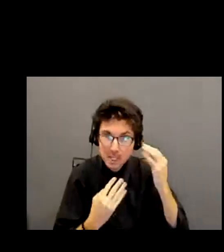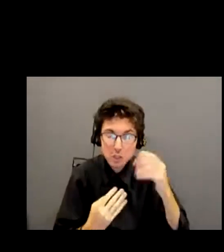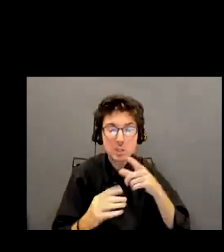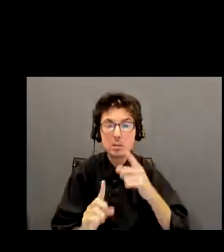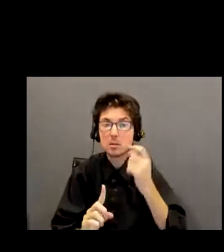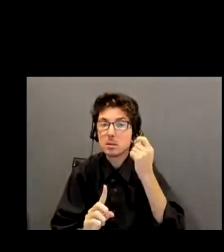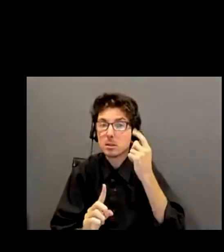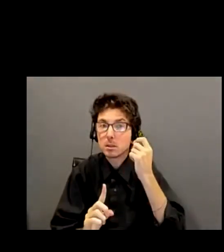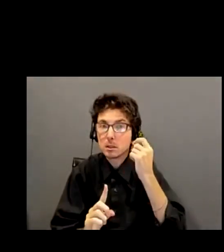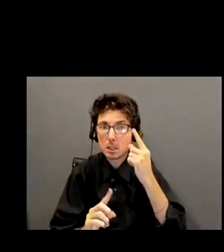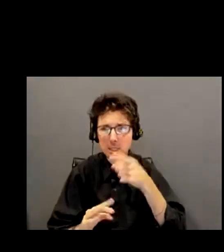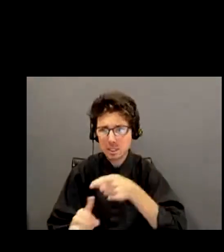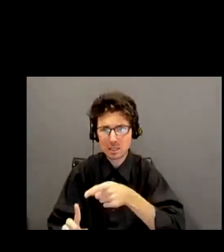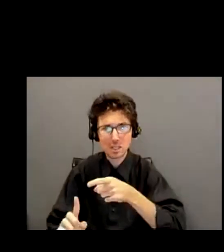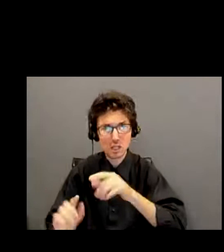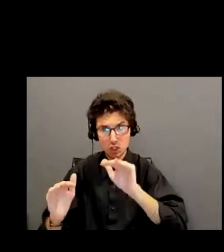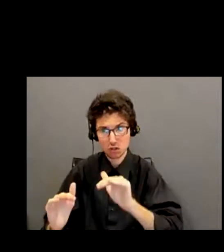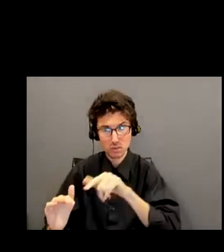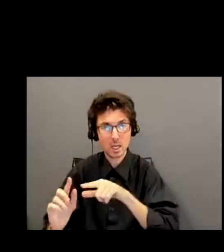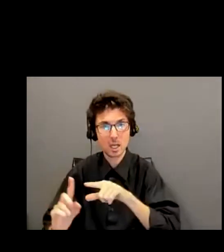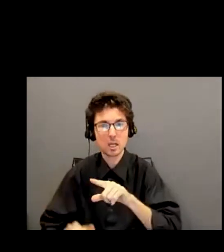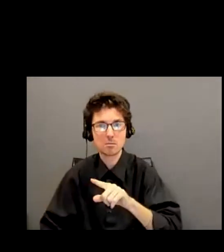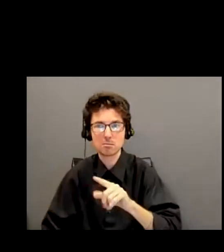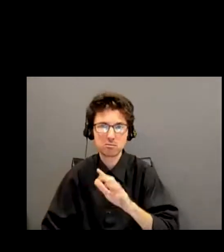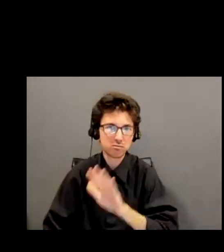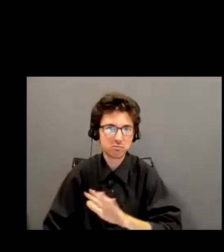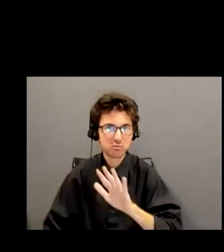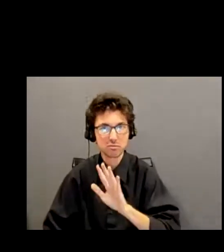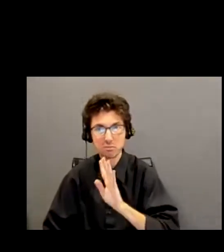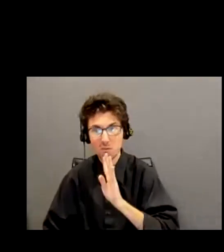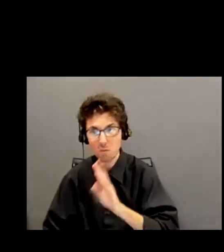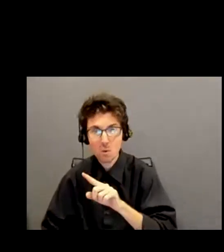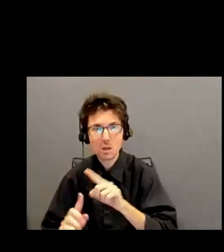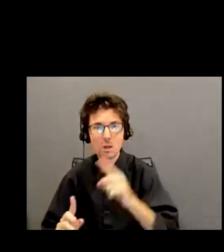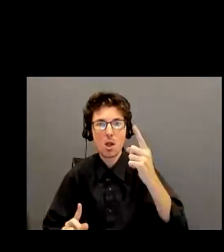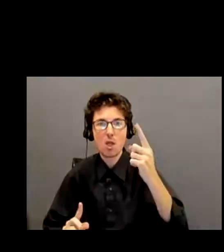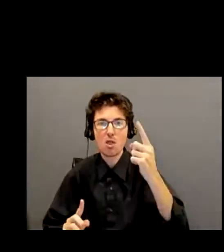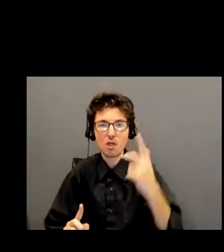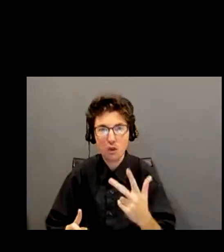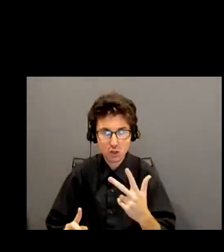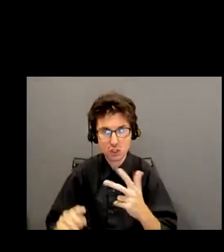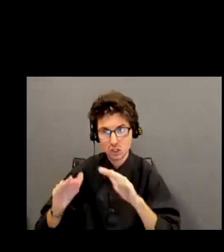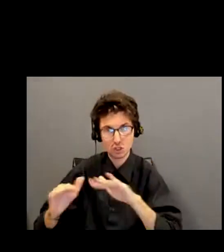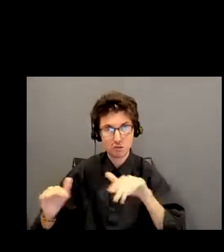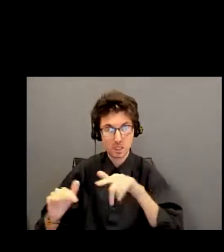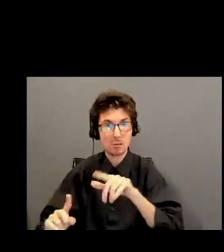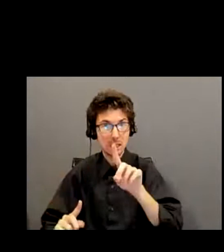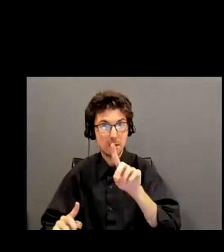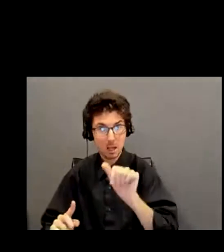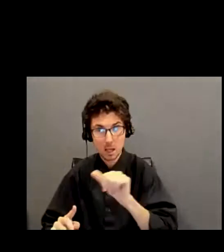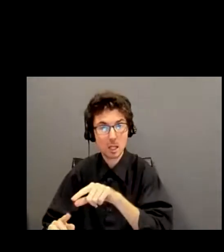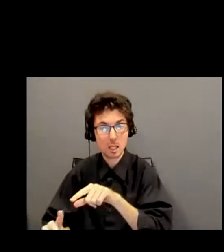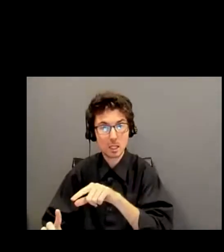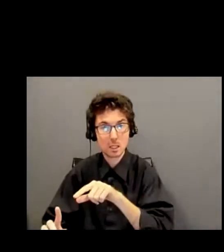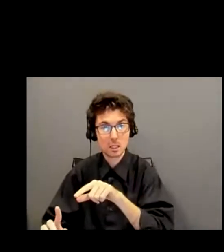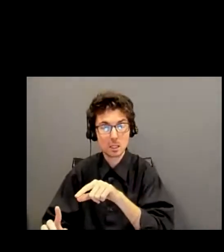disability are children under the age of 18, similar to other countries. Among children with disability